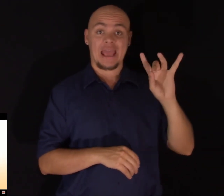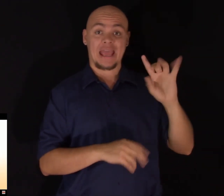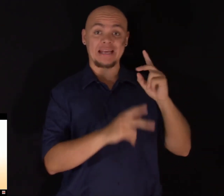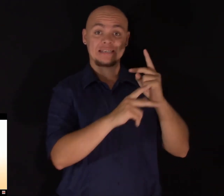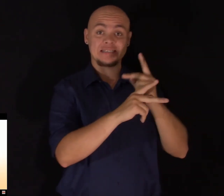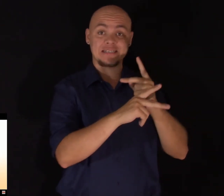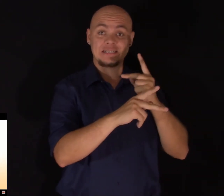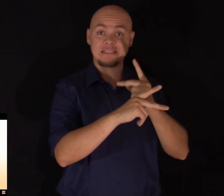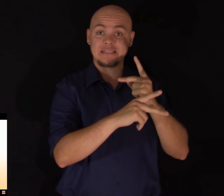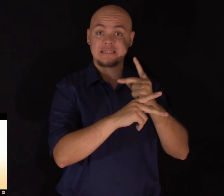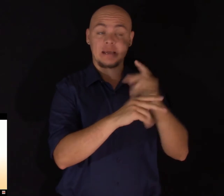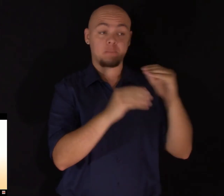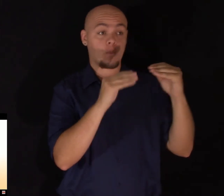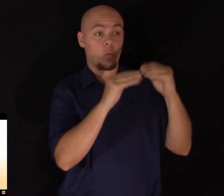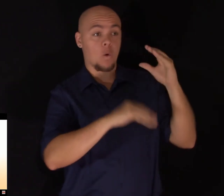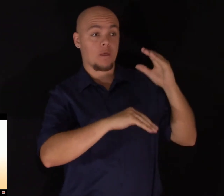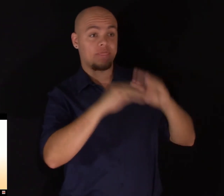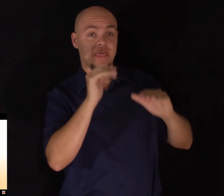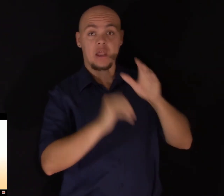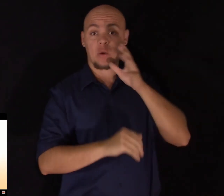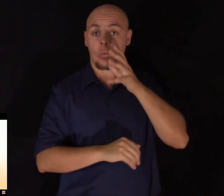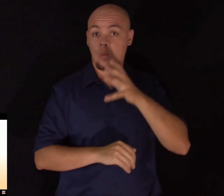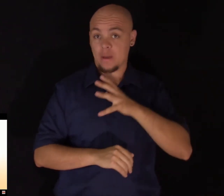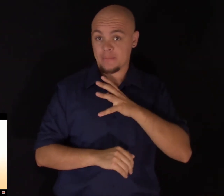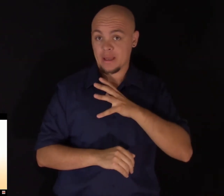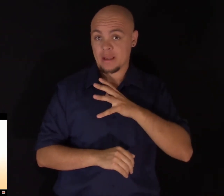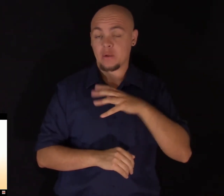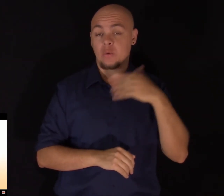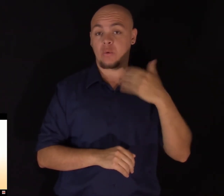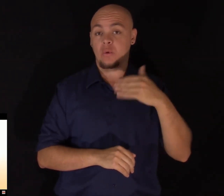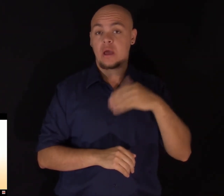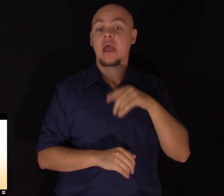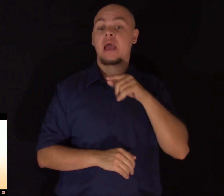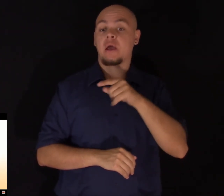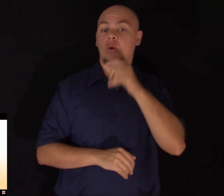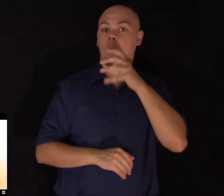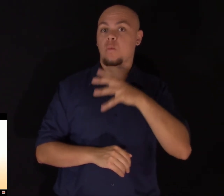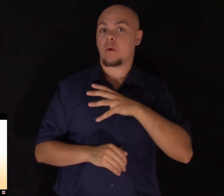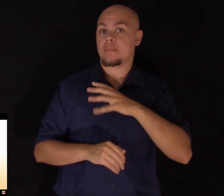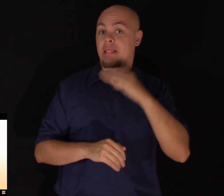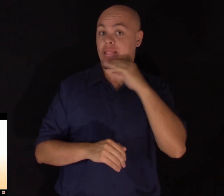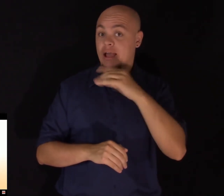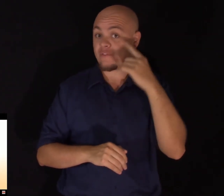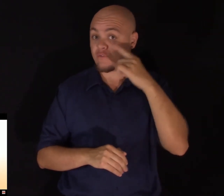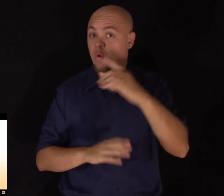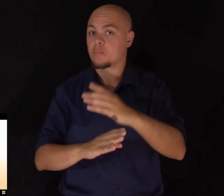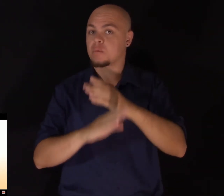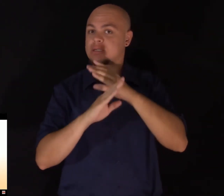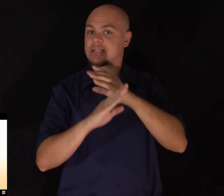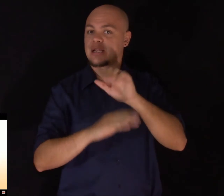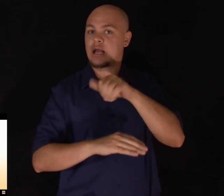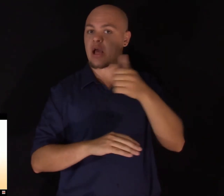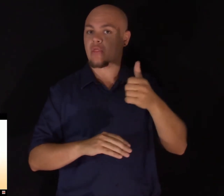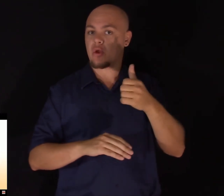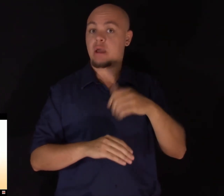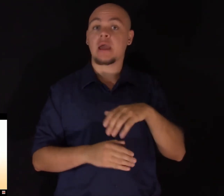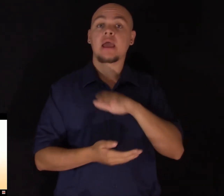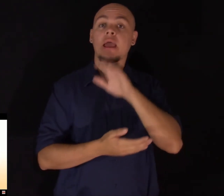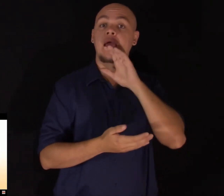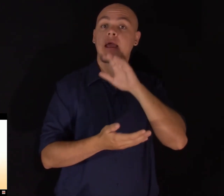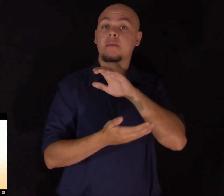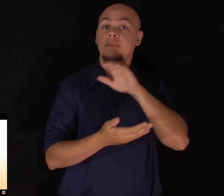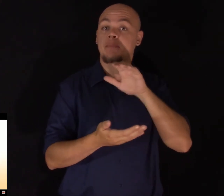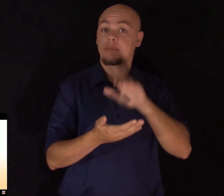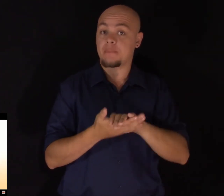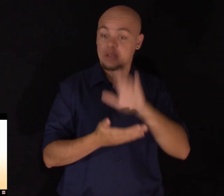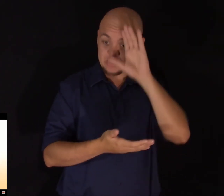to protect other people. If you're in an average married couple, you're going to lie to your spouse in 1 out of every